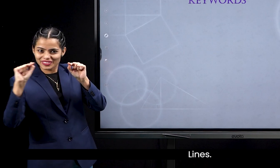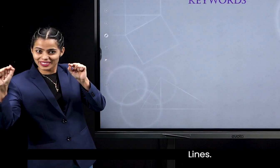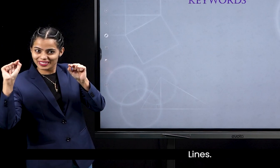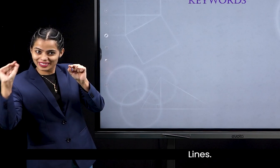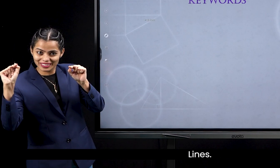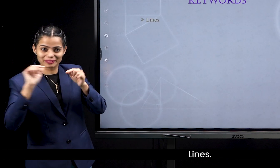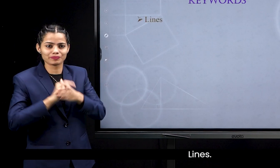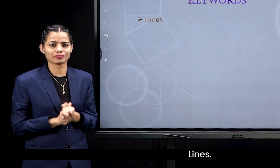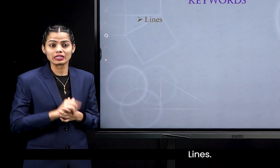lines,